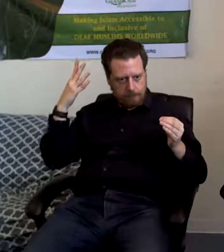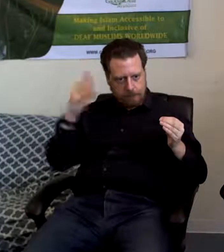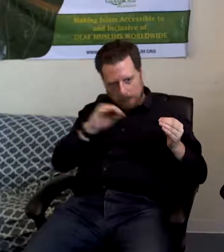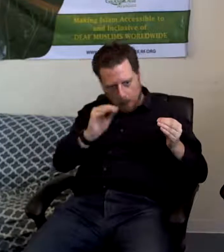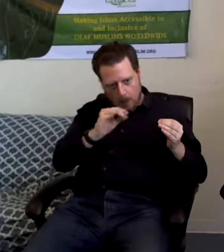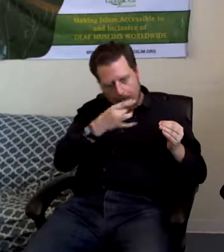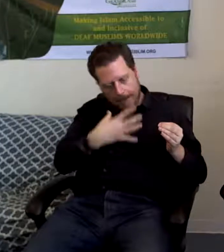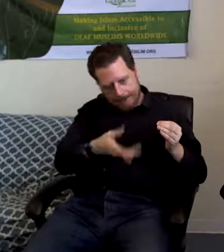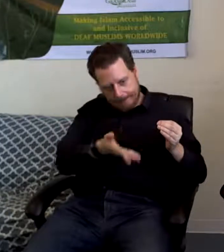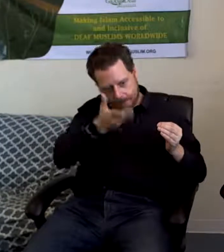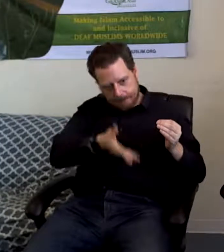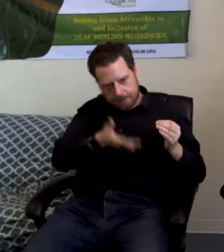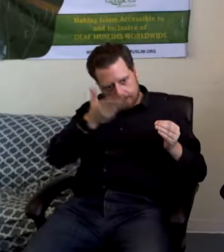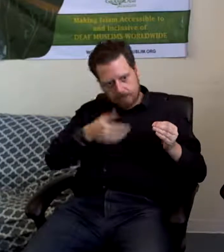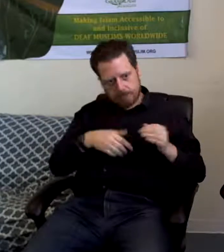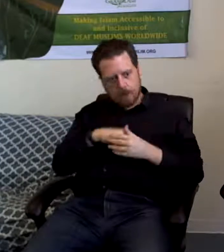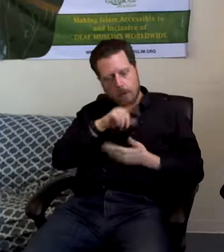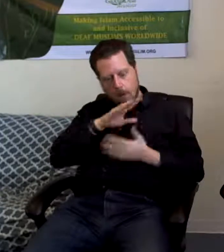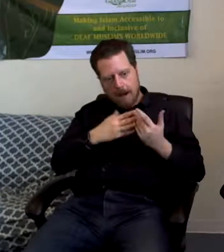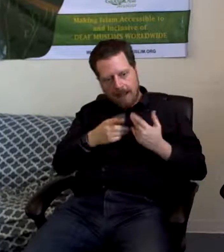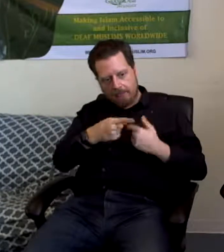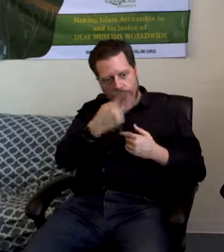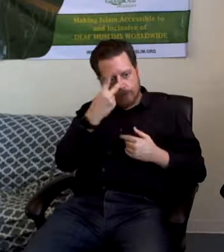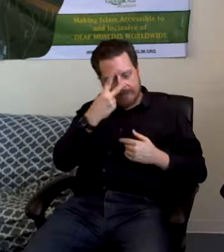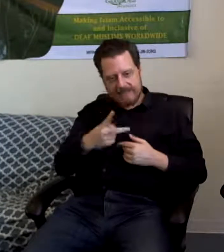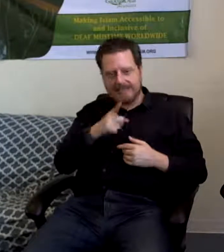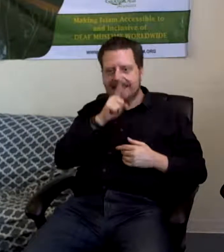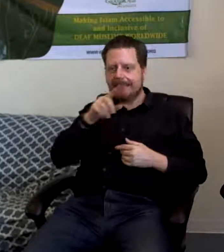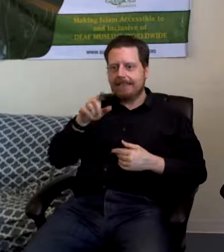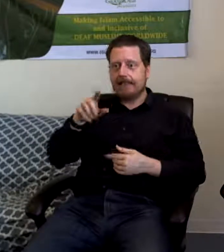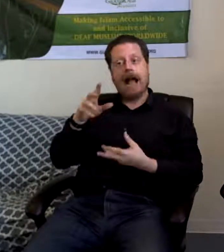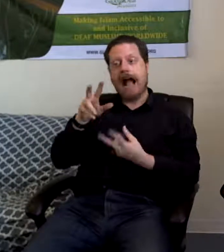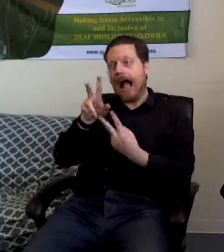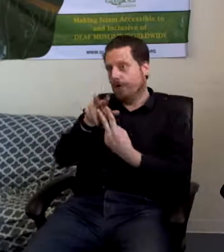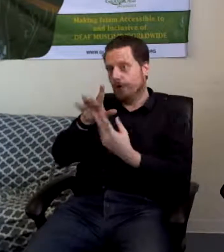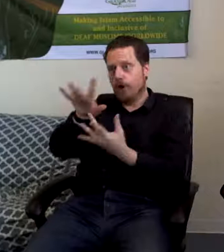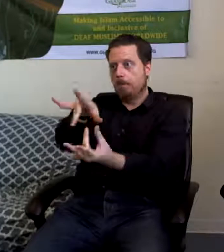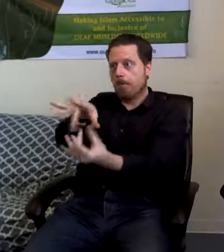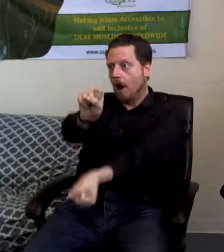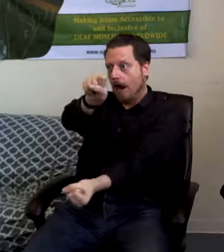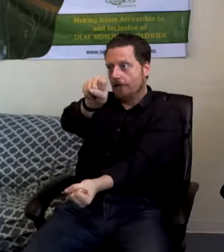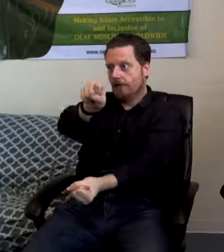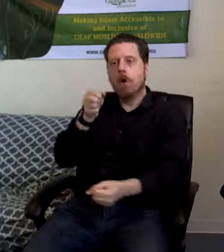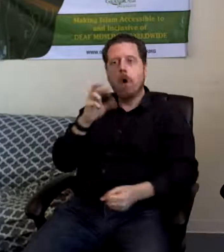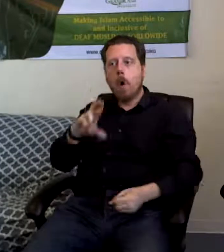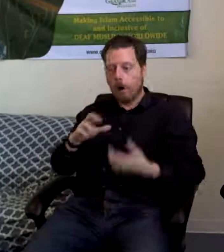light, and what he sees is only either a mirage or nothing,